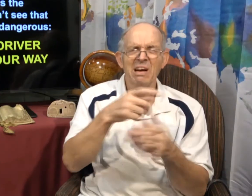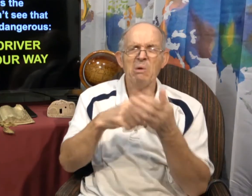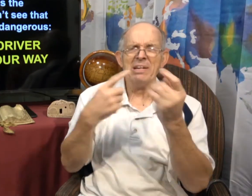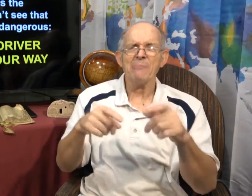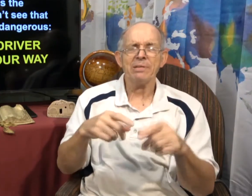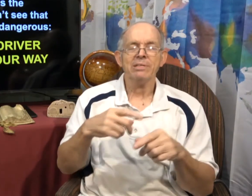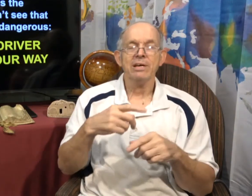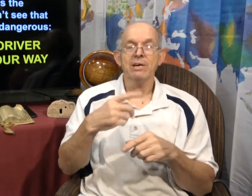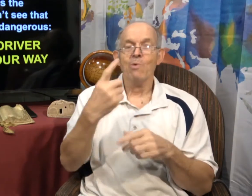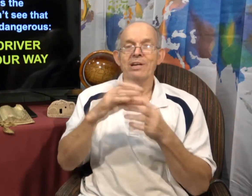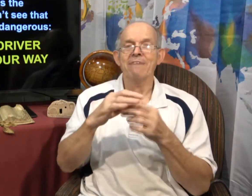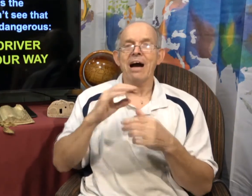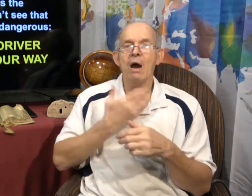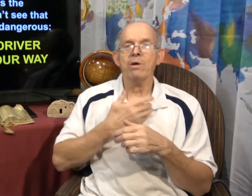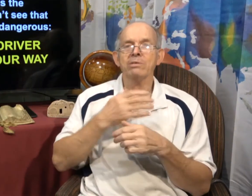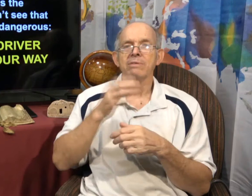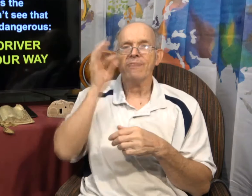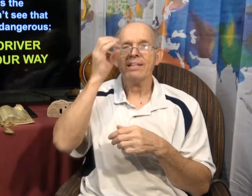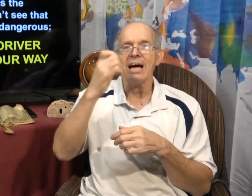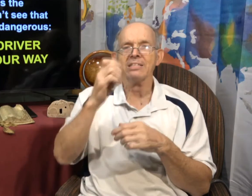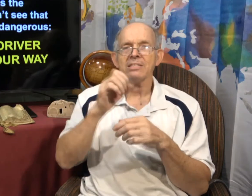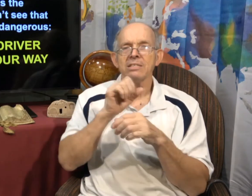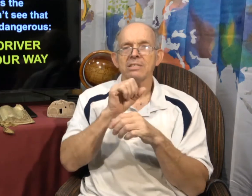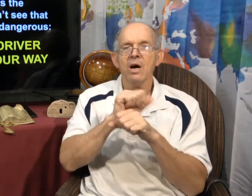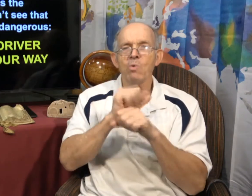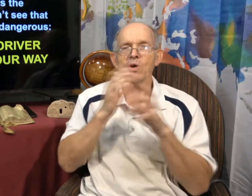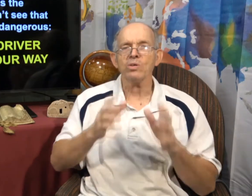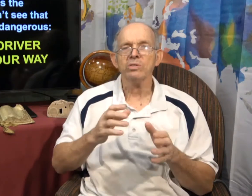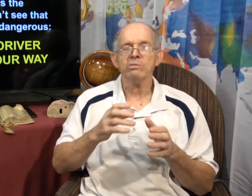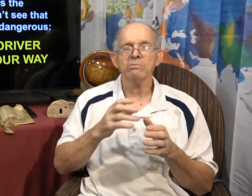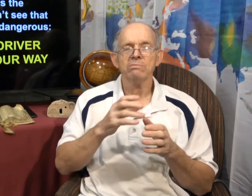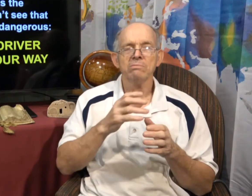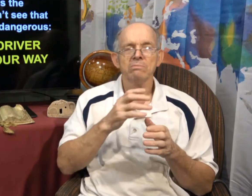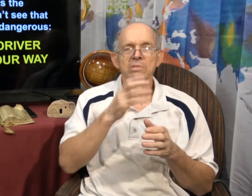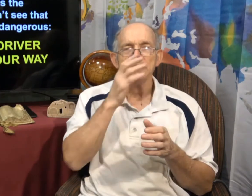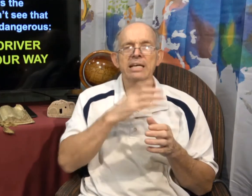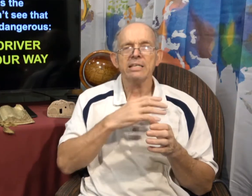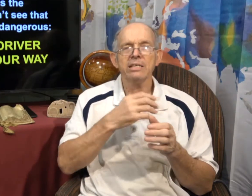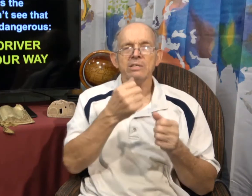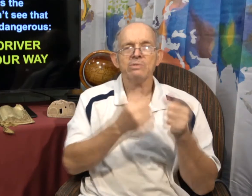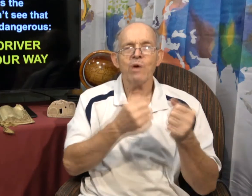What happened? Whenever our fat ass worker, lady,